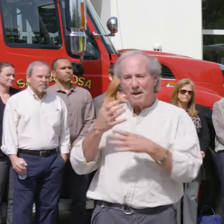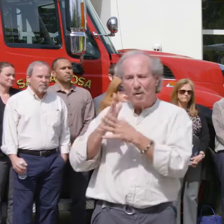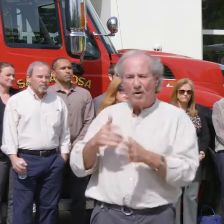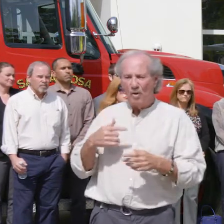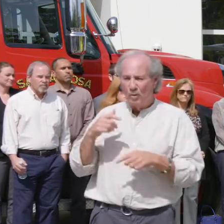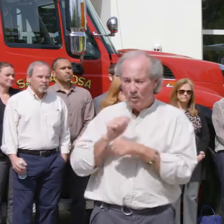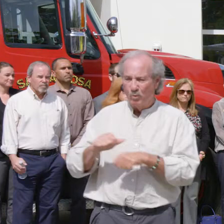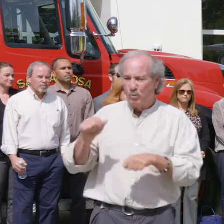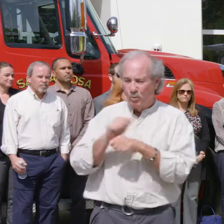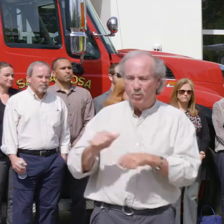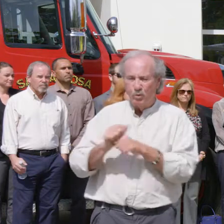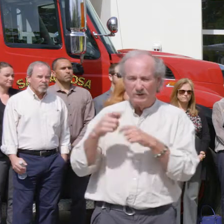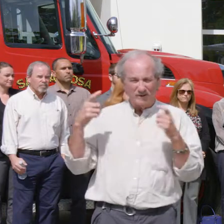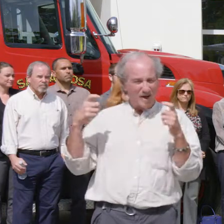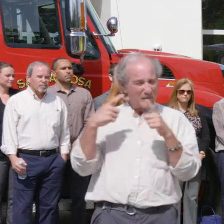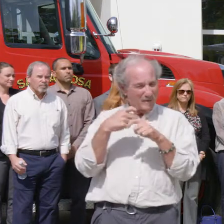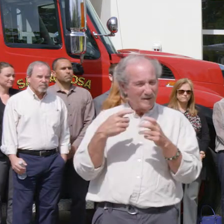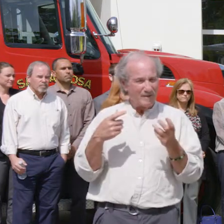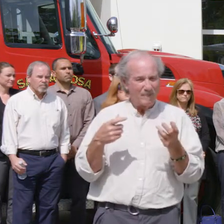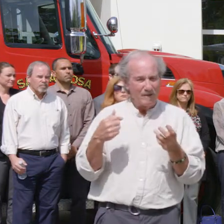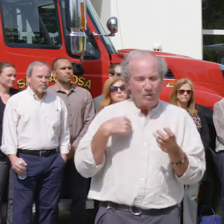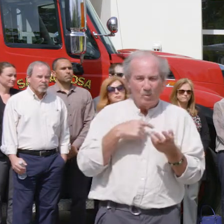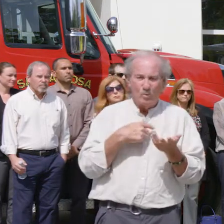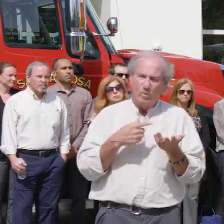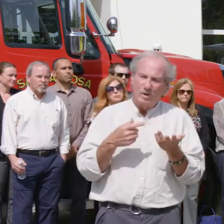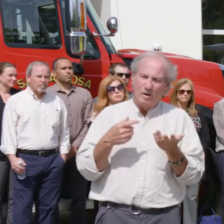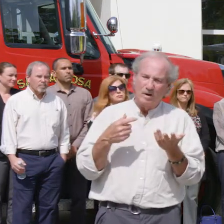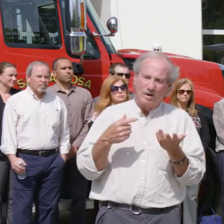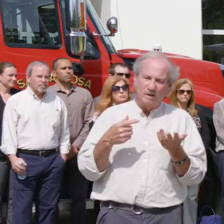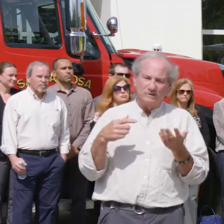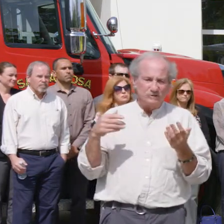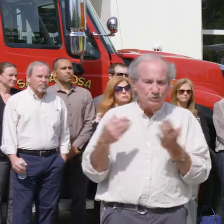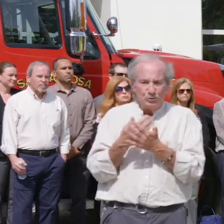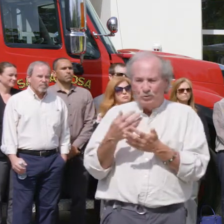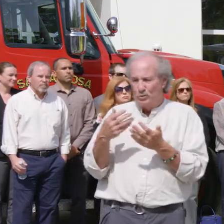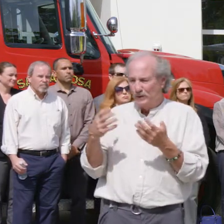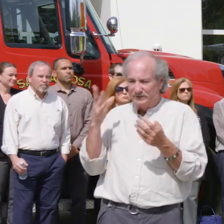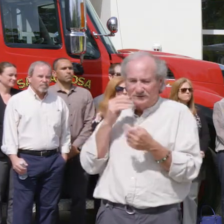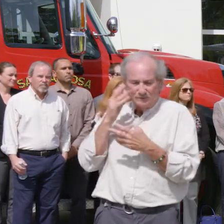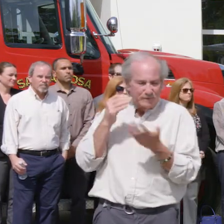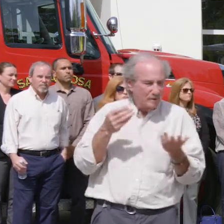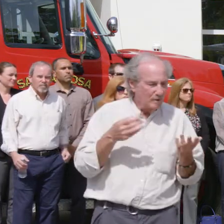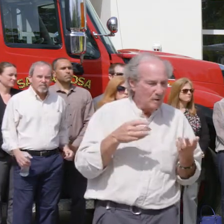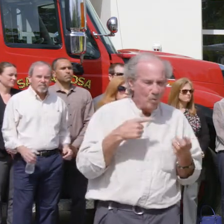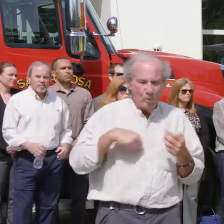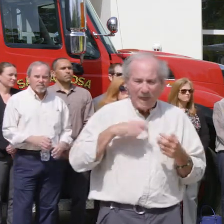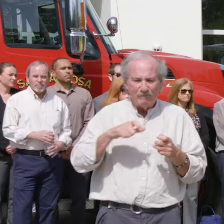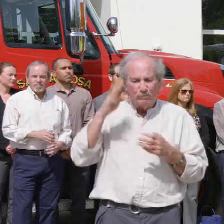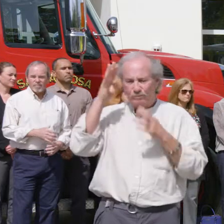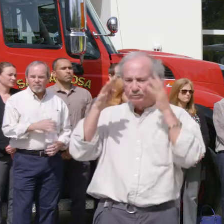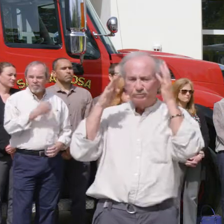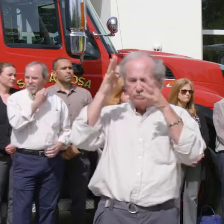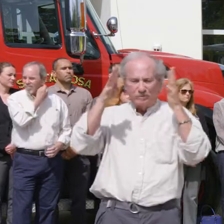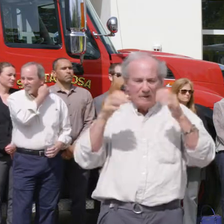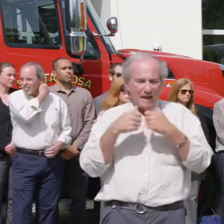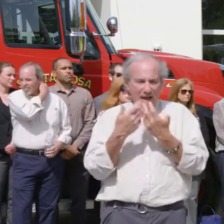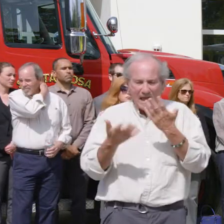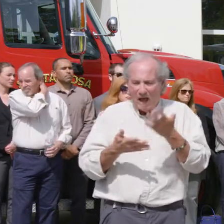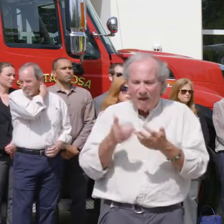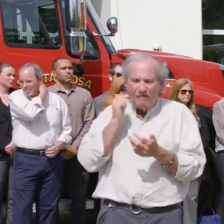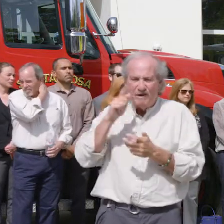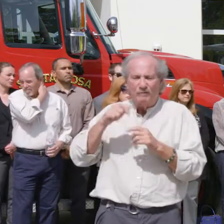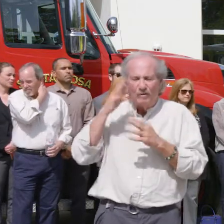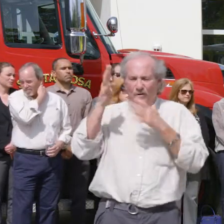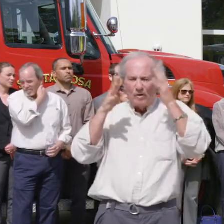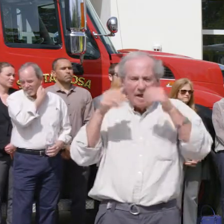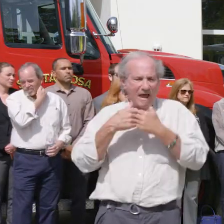to complete these complex tasks, we were truly in uncharted waters, and we were innovating as we go, in some cases on a daily